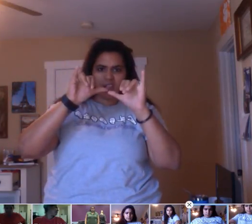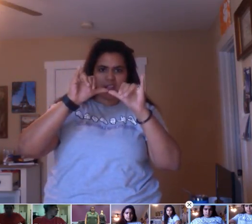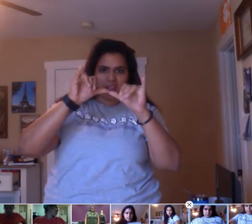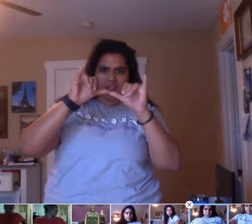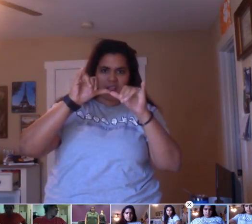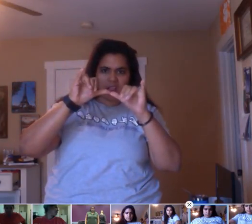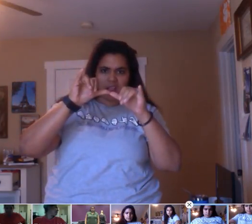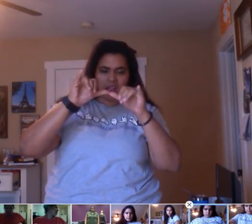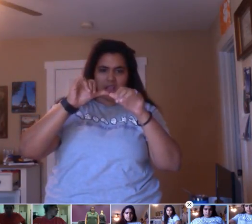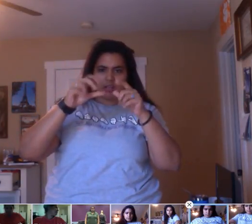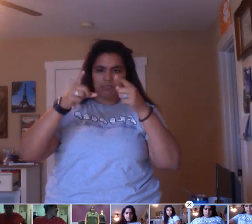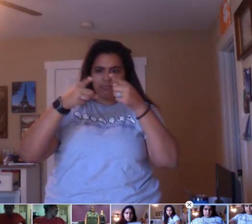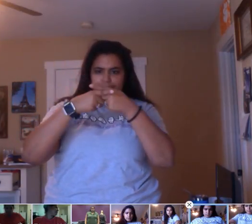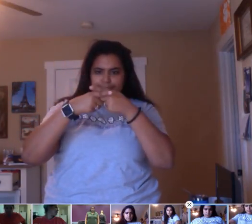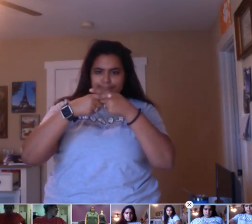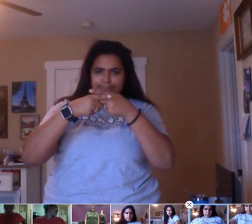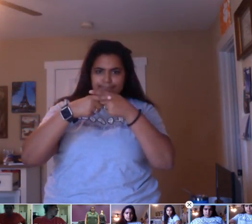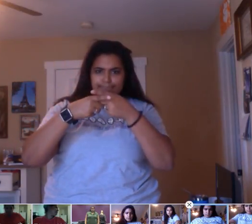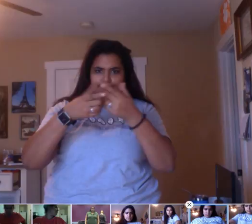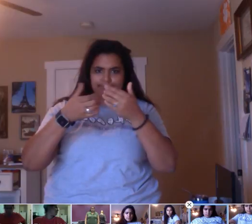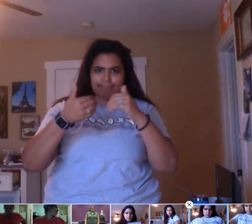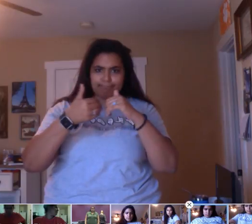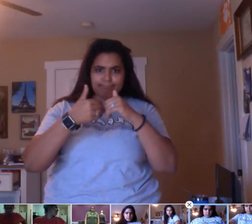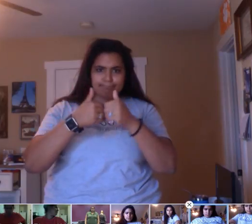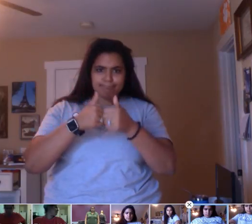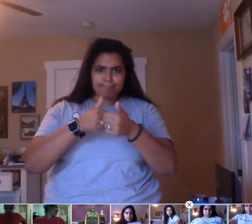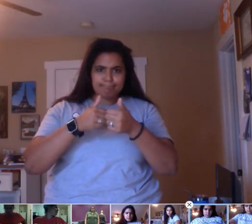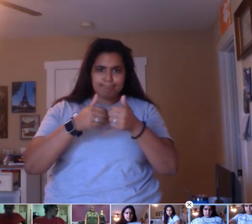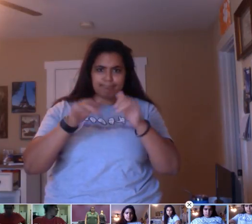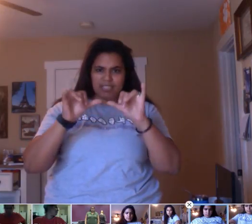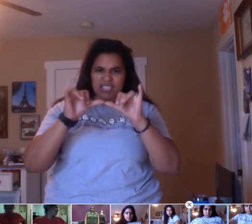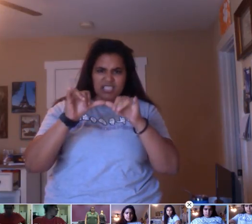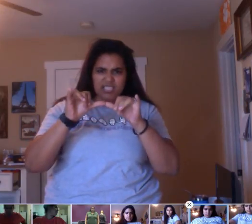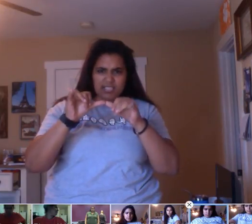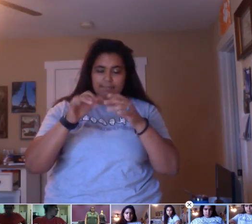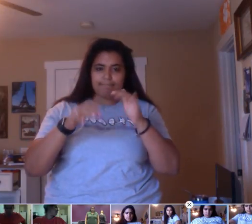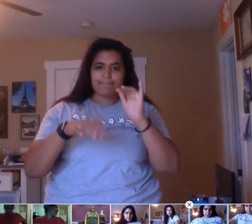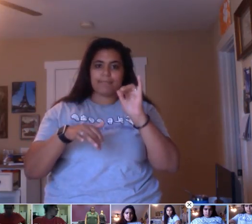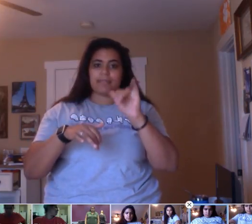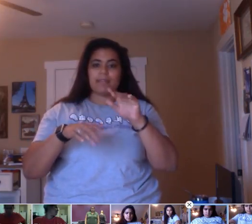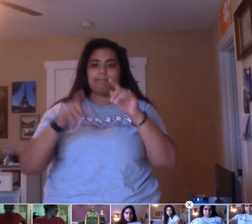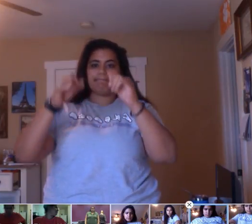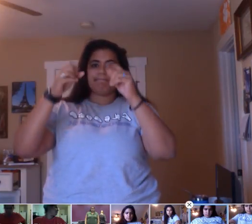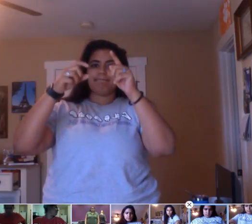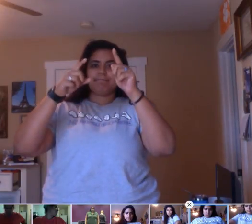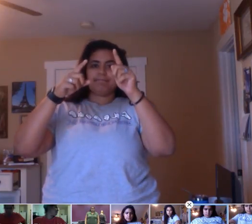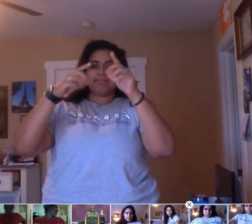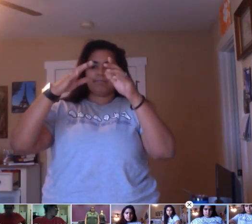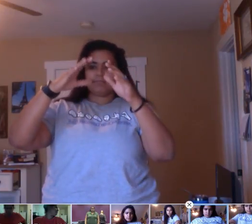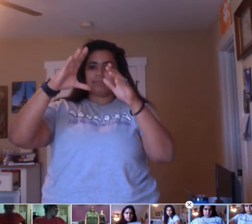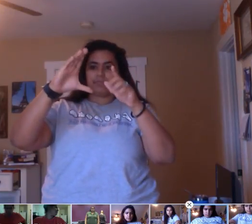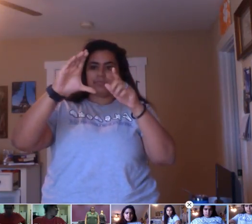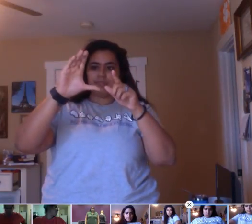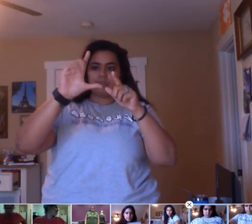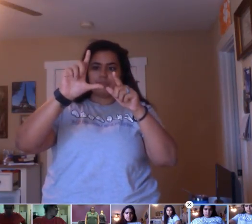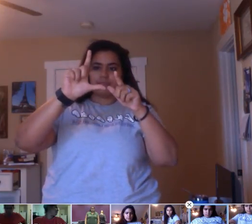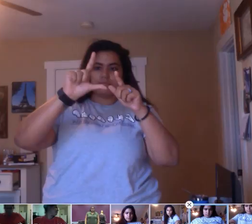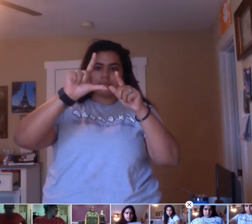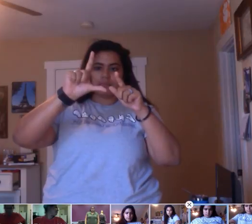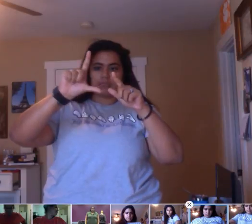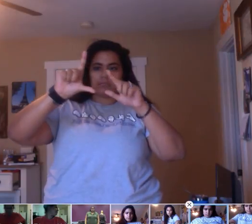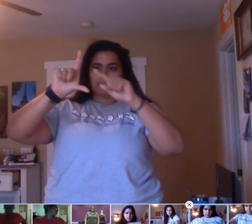that space in between, how do you measure it? So the intersection that you're measuring, that's where you